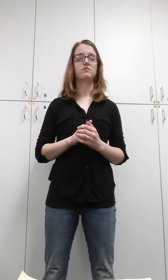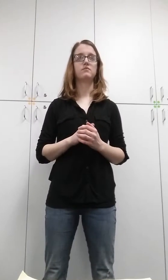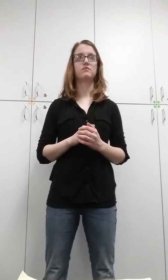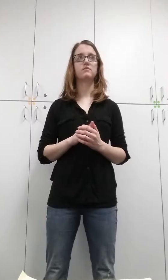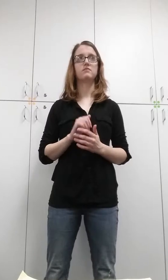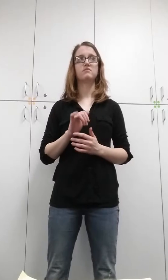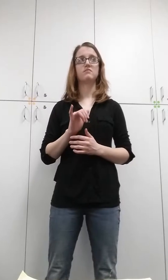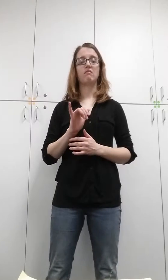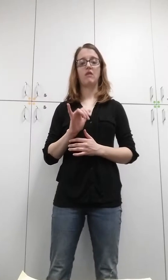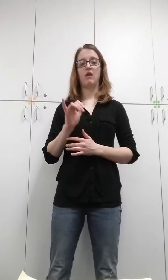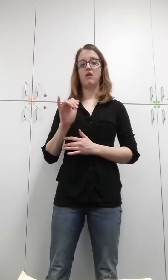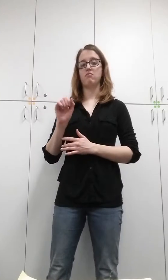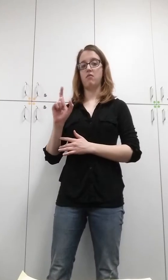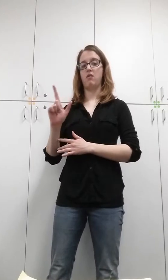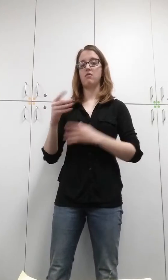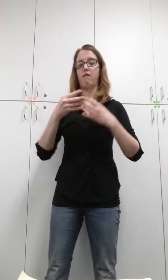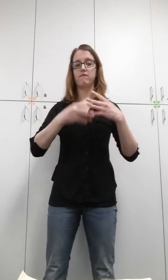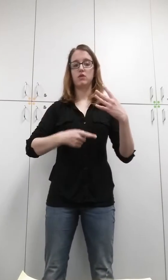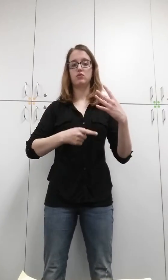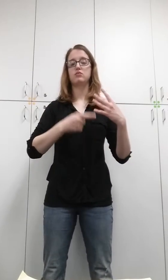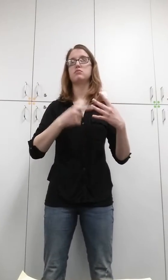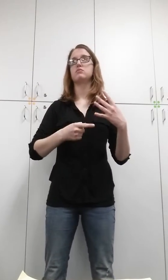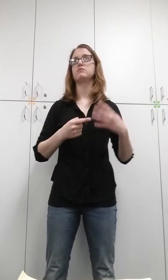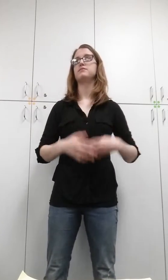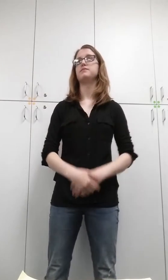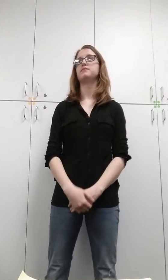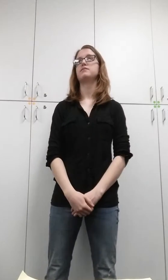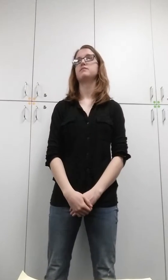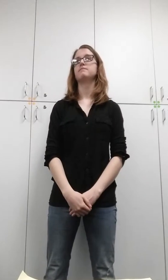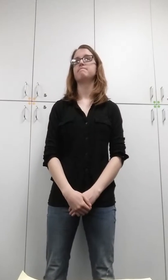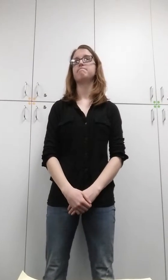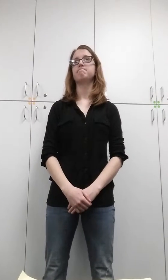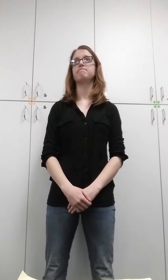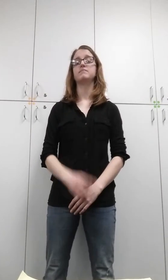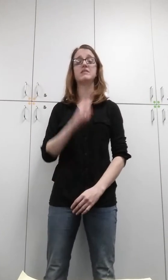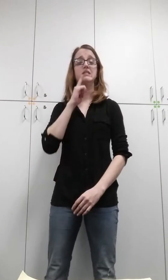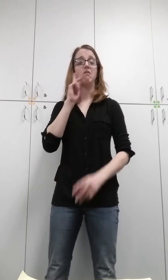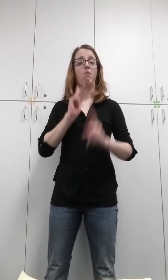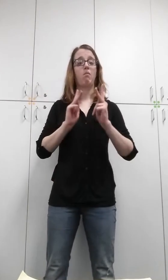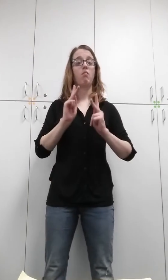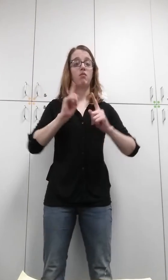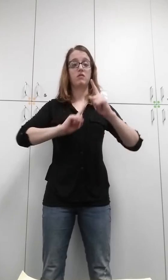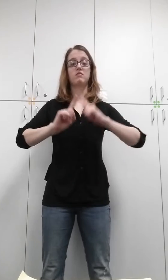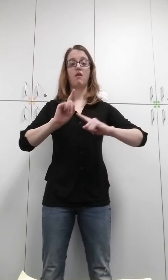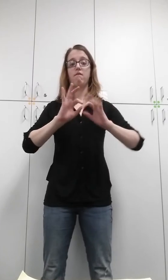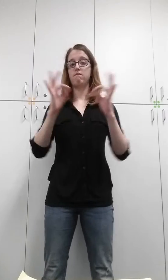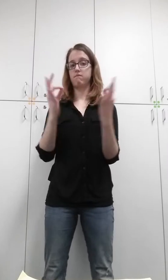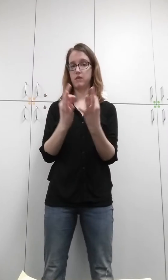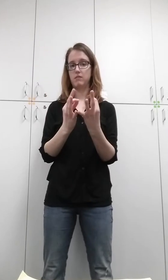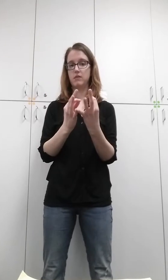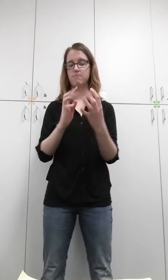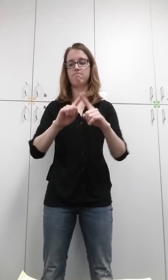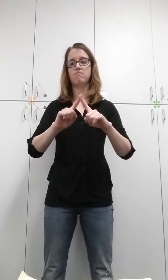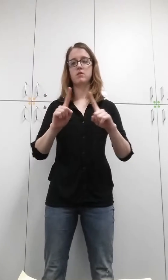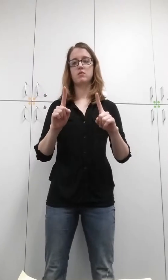sign family? Yes, they do. Yes, but not all of them. Another one is the